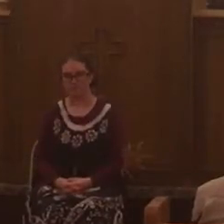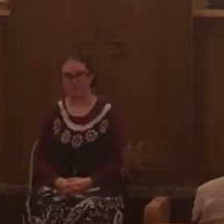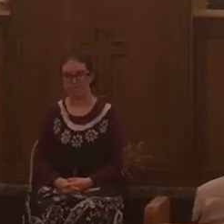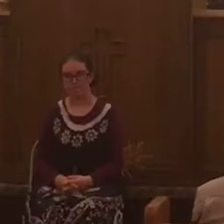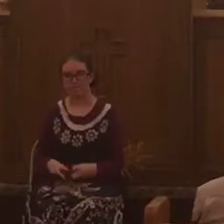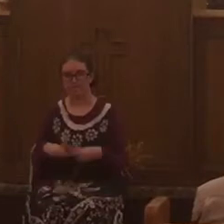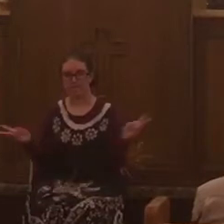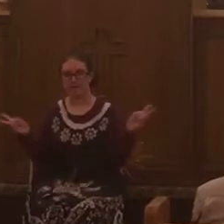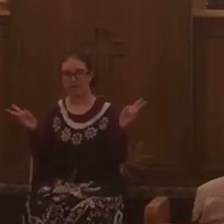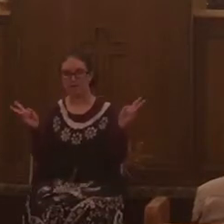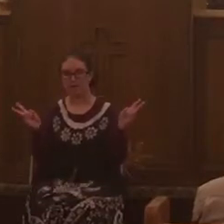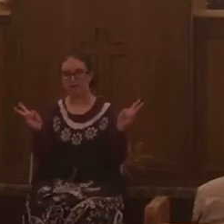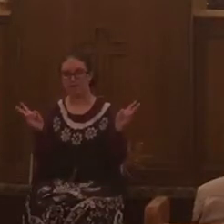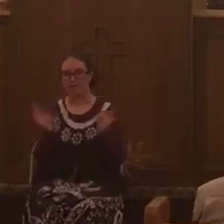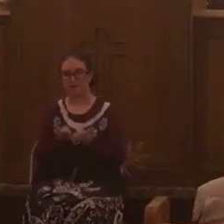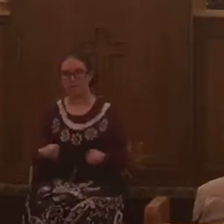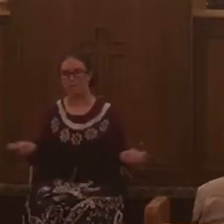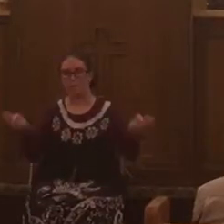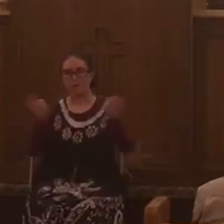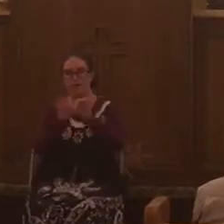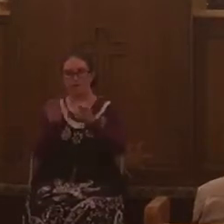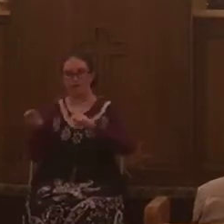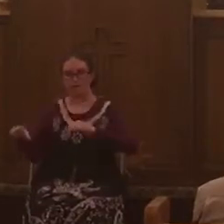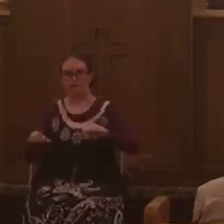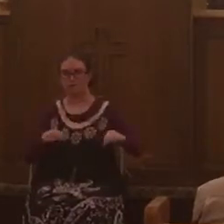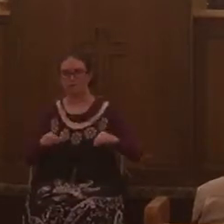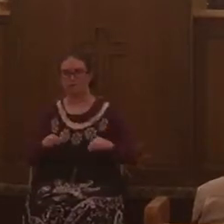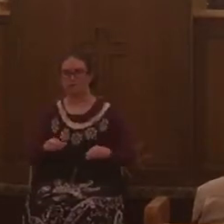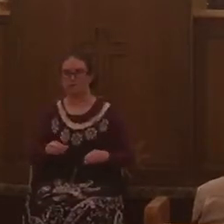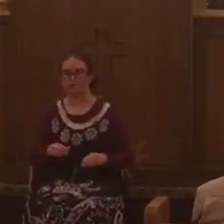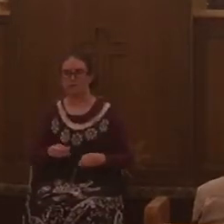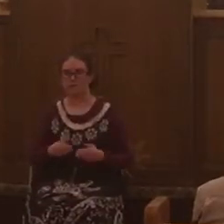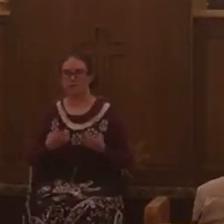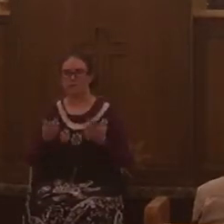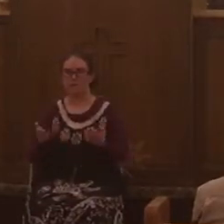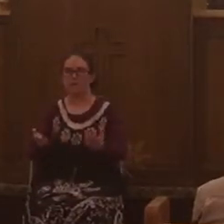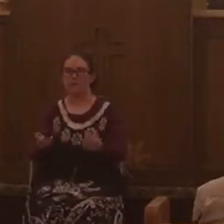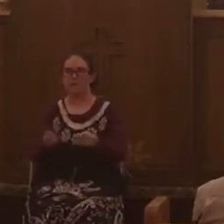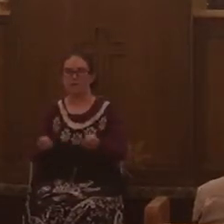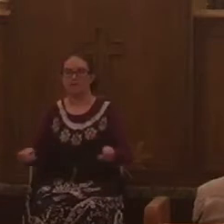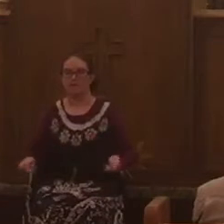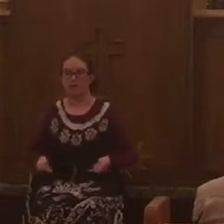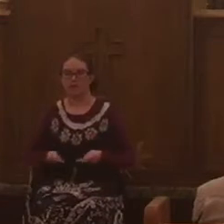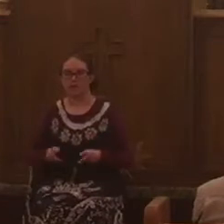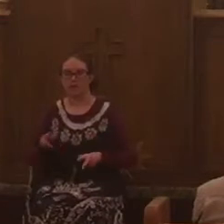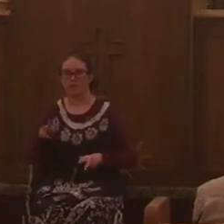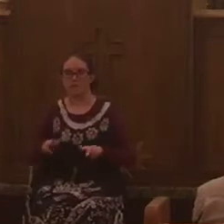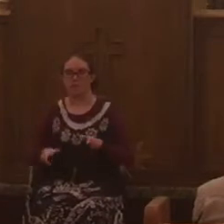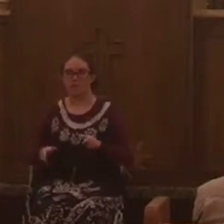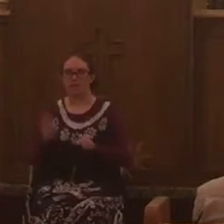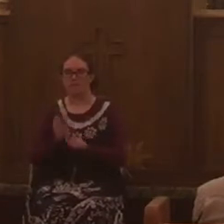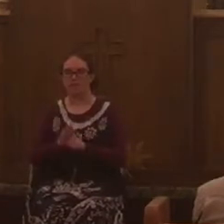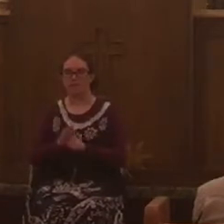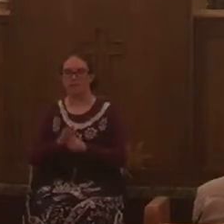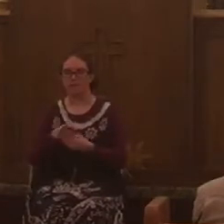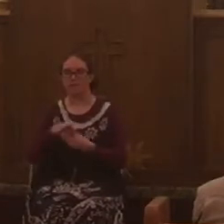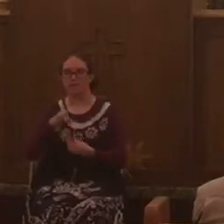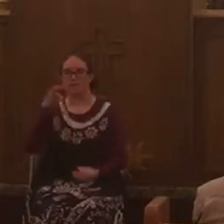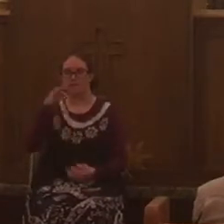And so I wonder how many of you actually are fasting and praying on the days we ask you to fast and